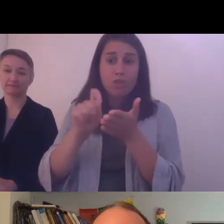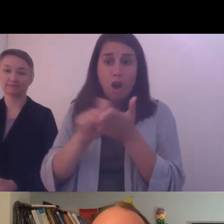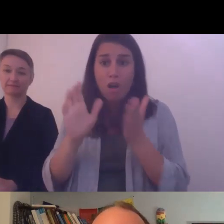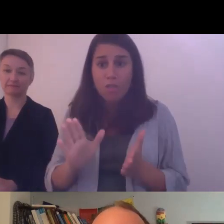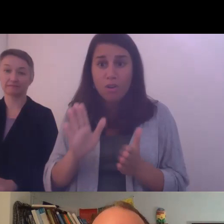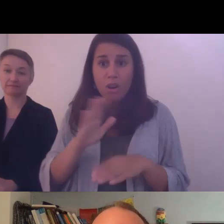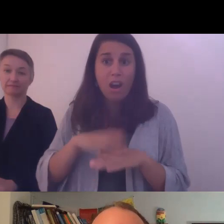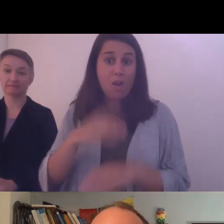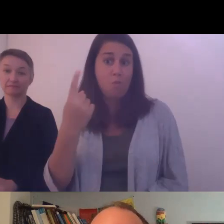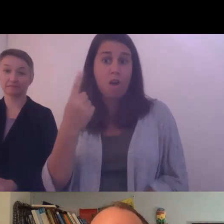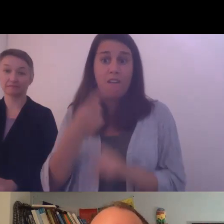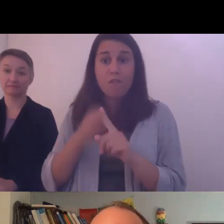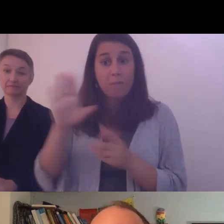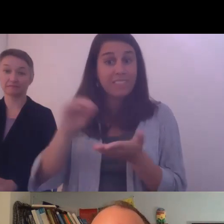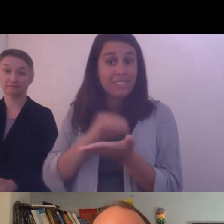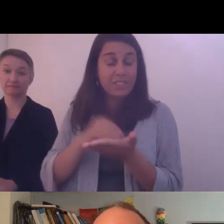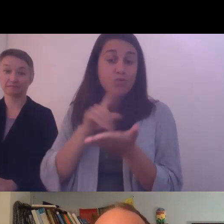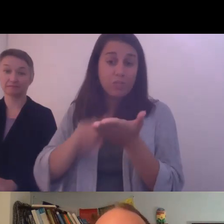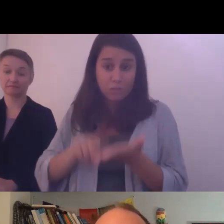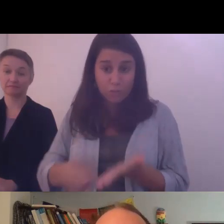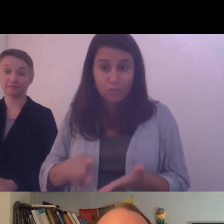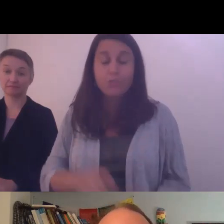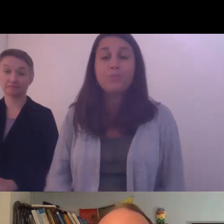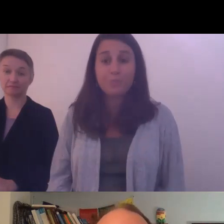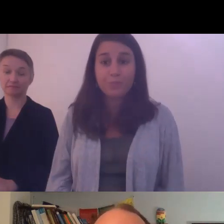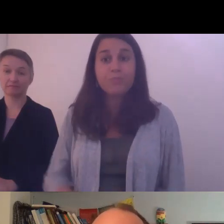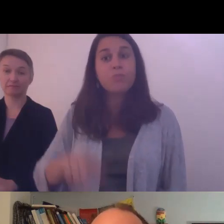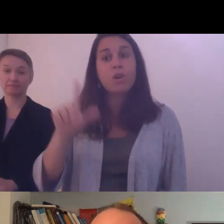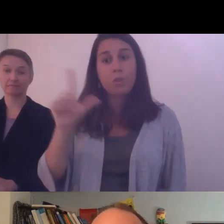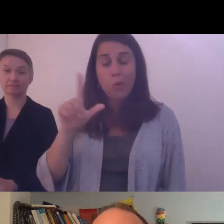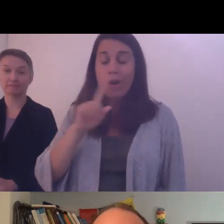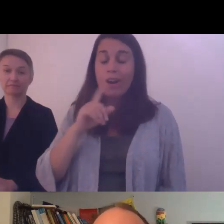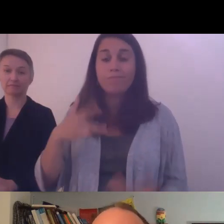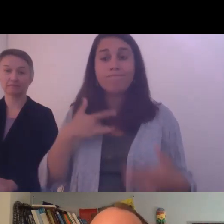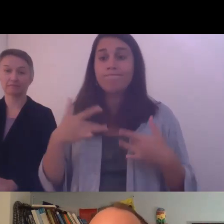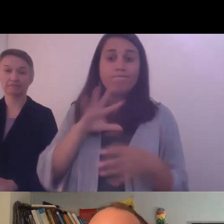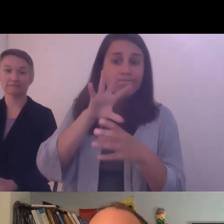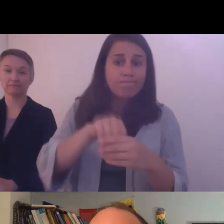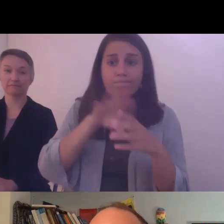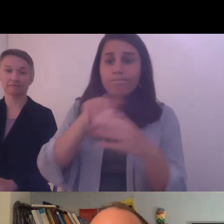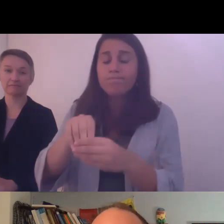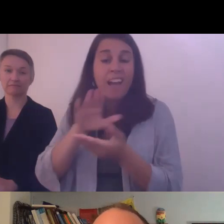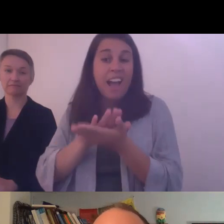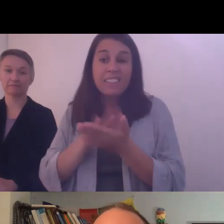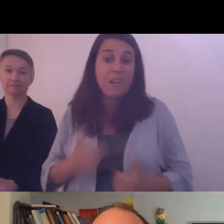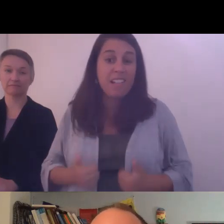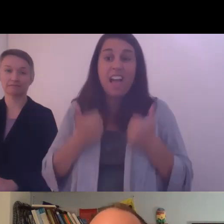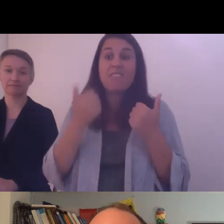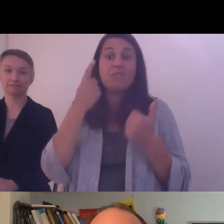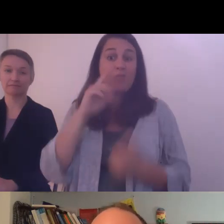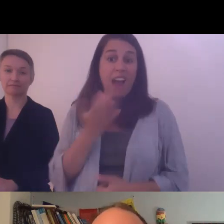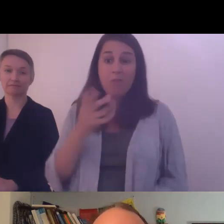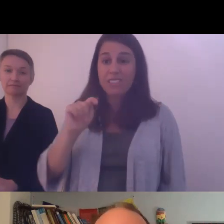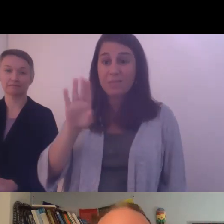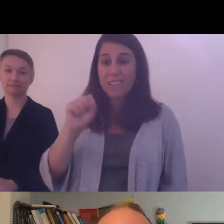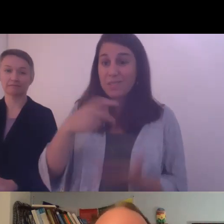one that came from his dissertation research. Lorne's eagerly participated in the academic life of our TBS